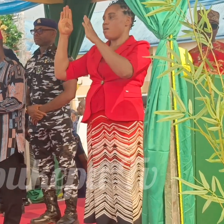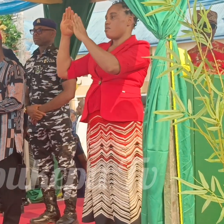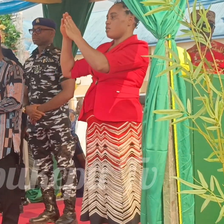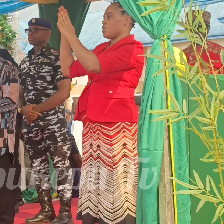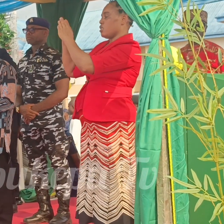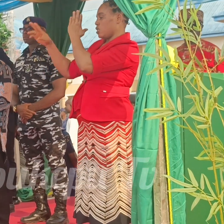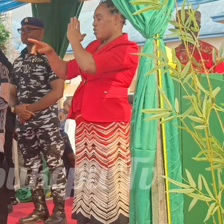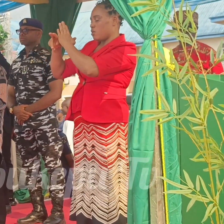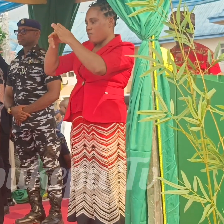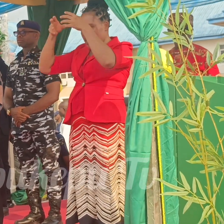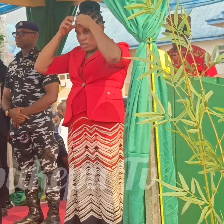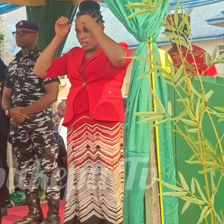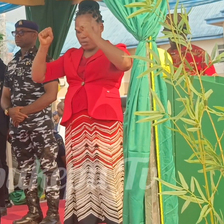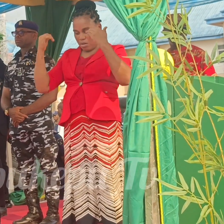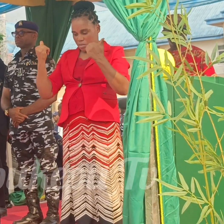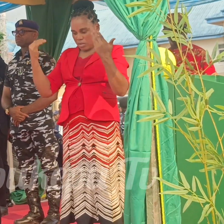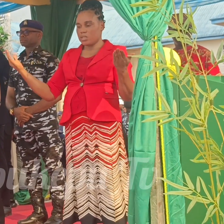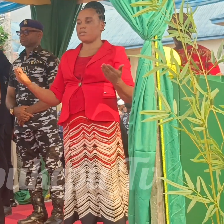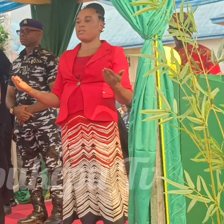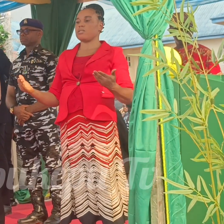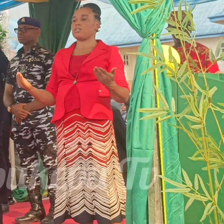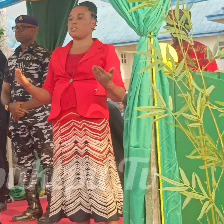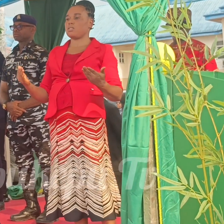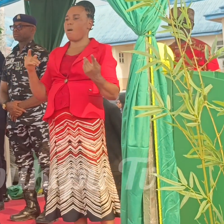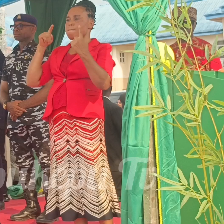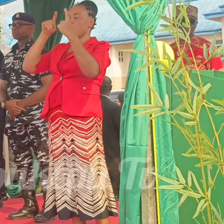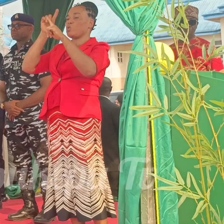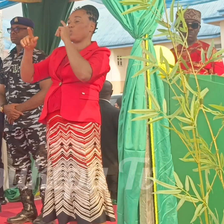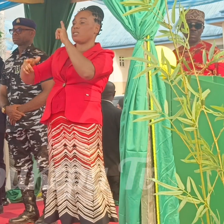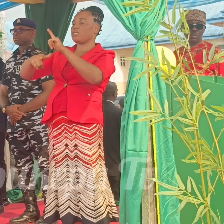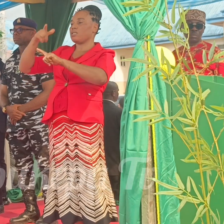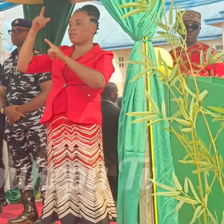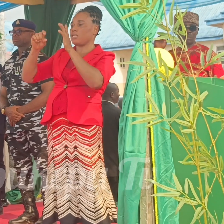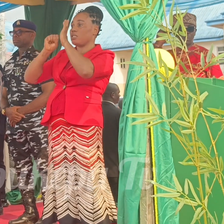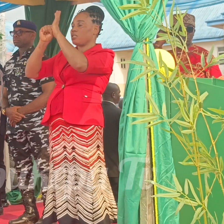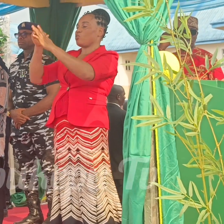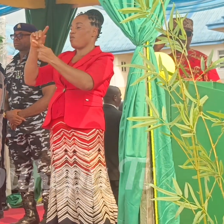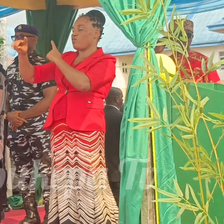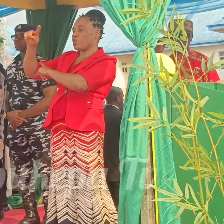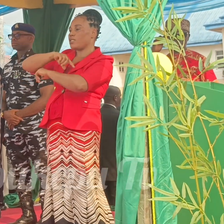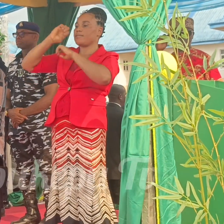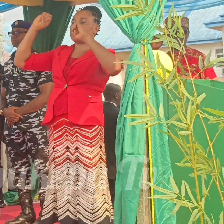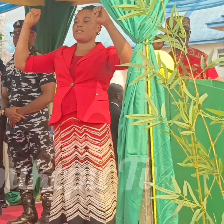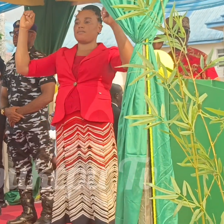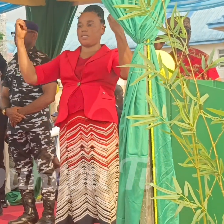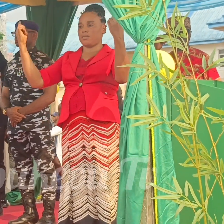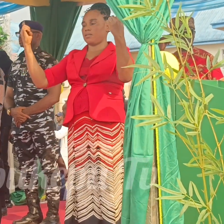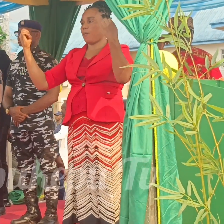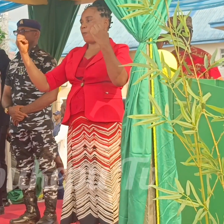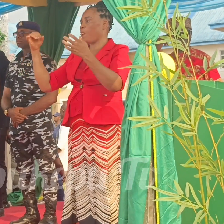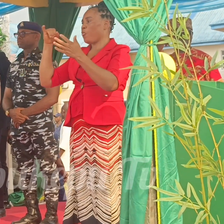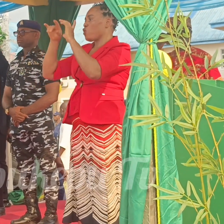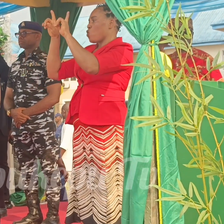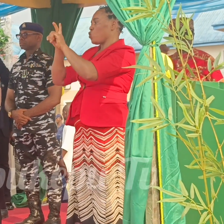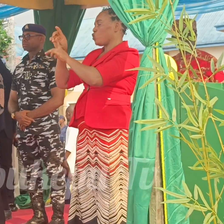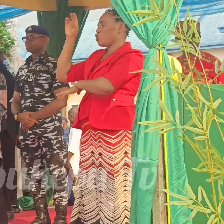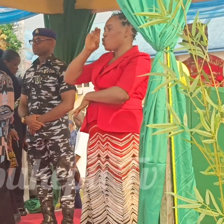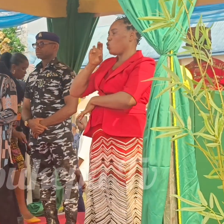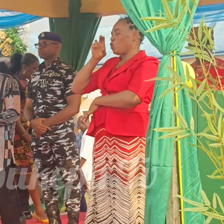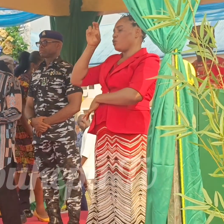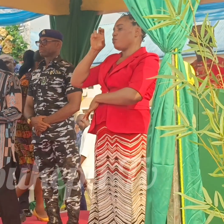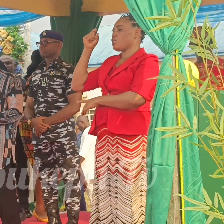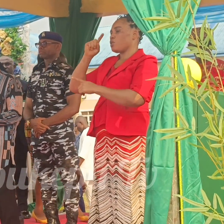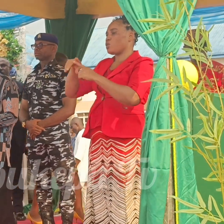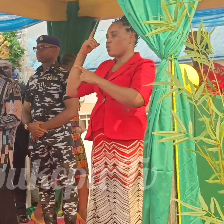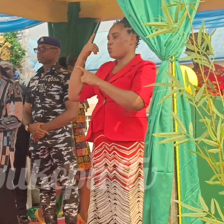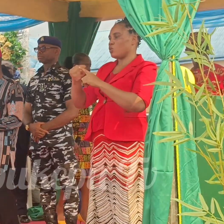The Vice President's presence here points to the great significance of today's event. It also speaks to